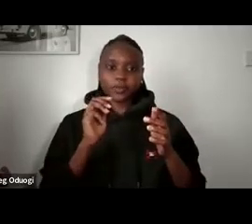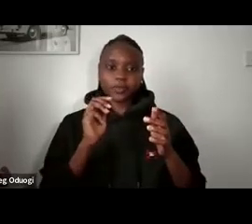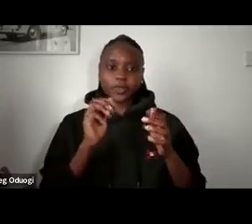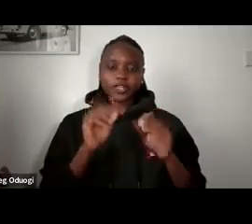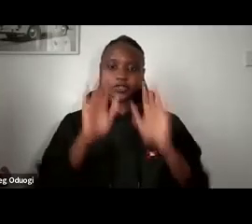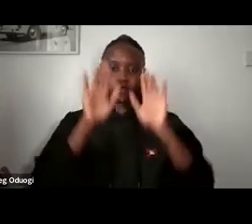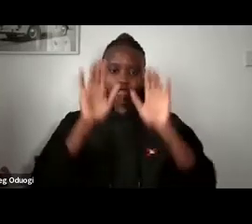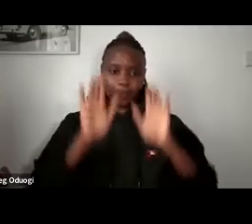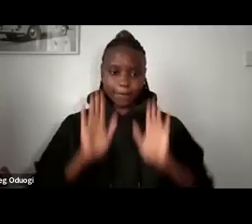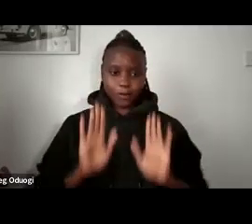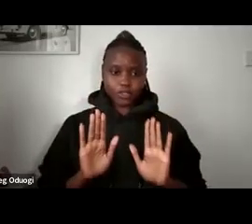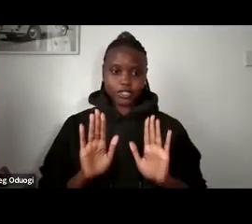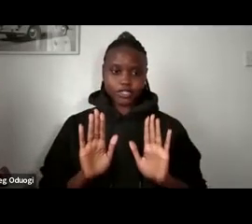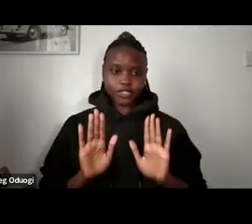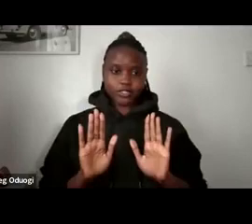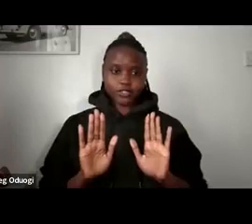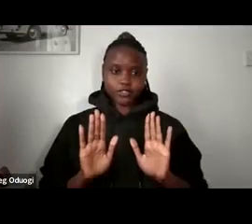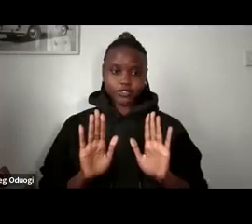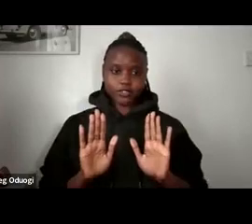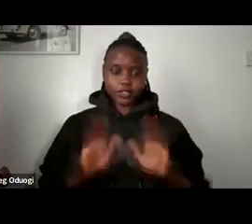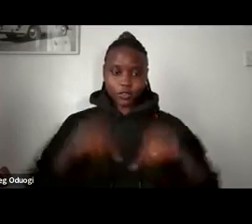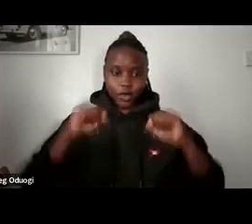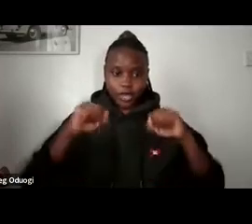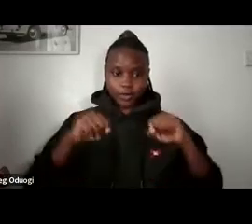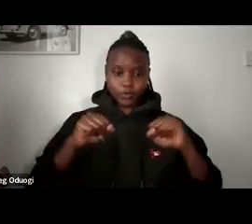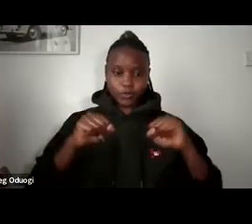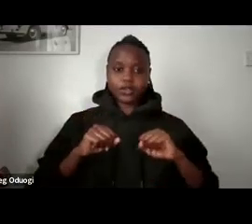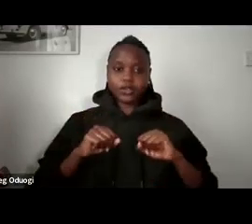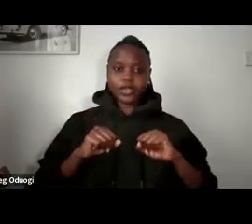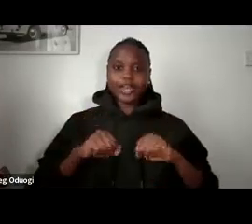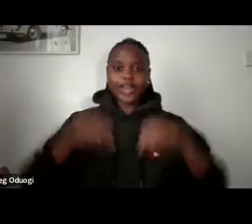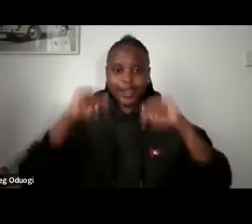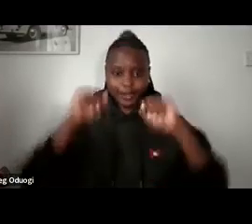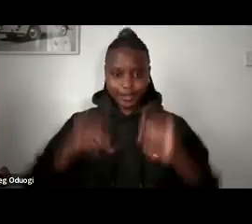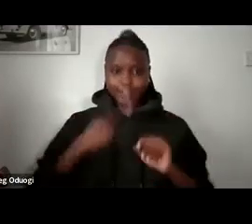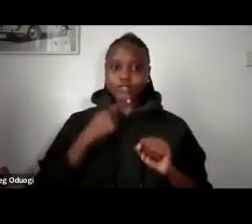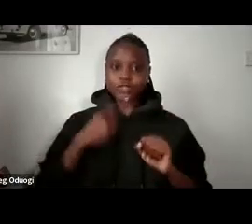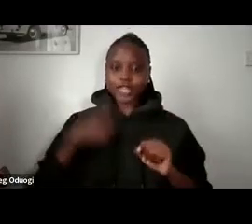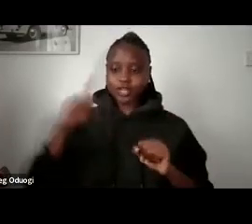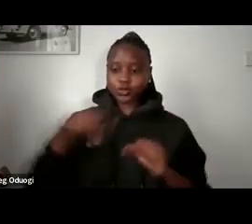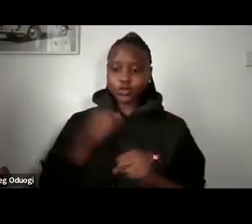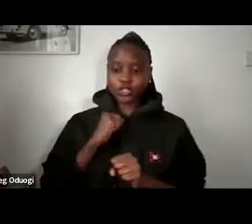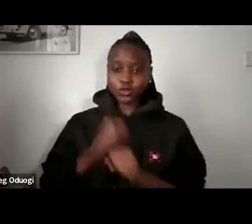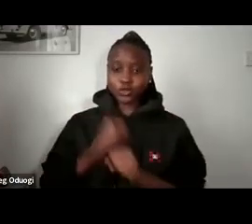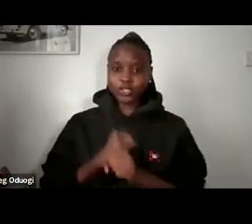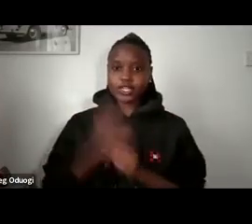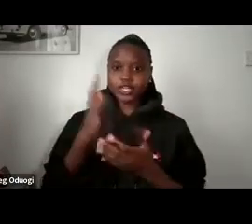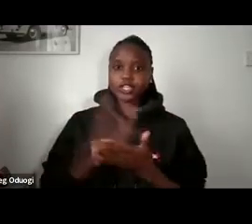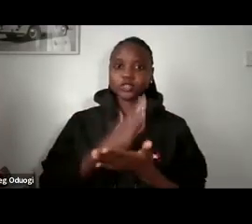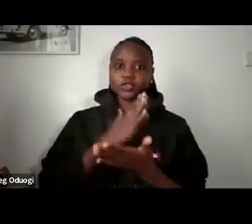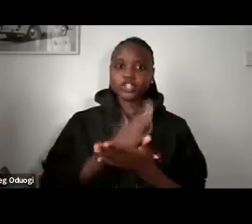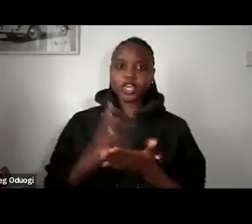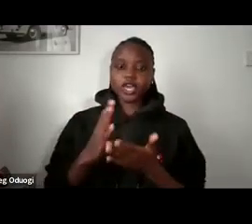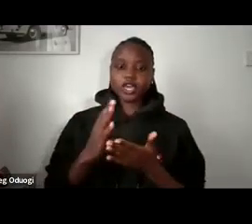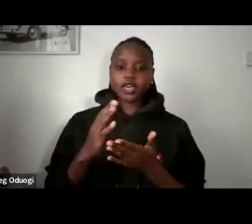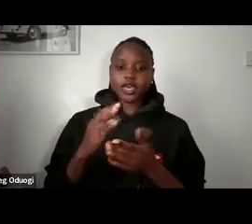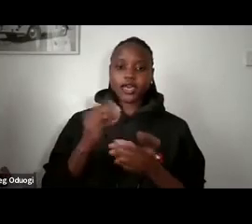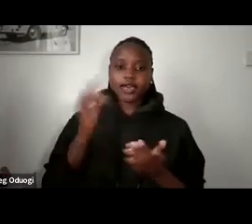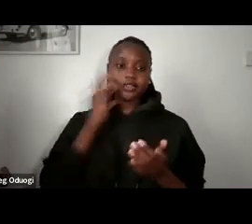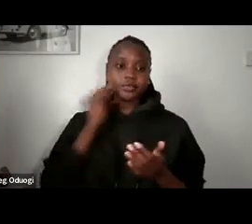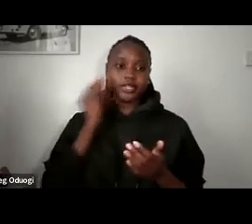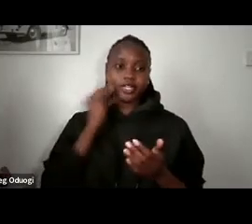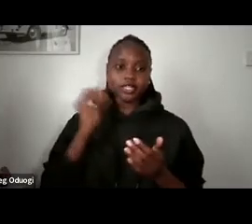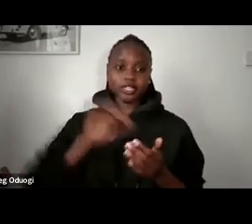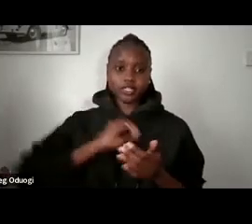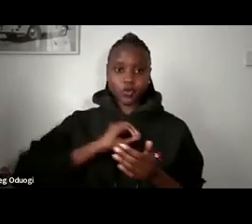were able and you agreed to tell us what you did, to share your own experience. That was kind